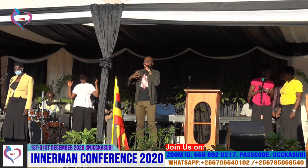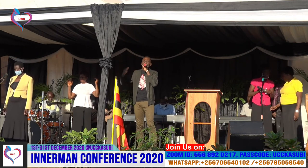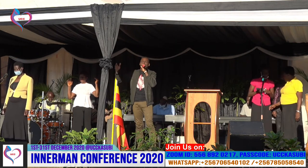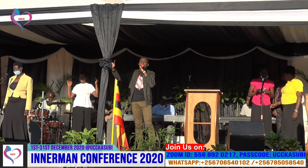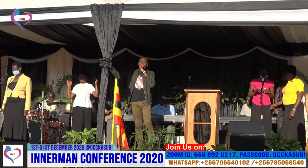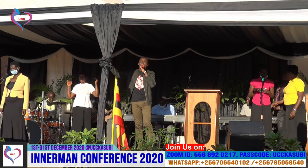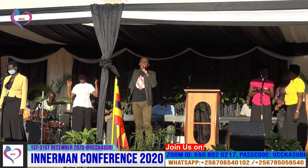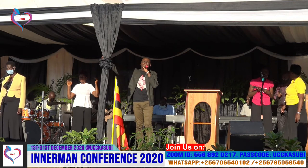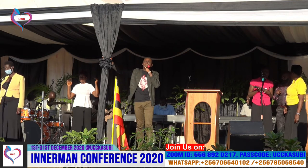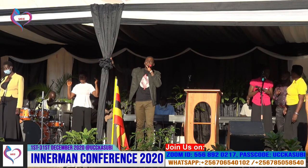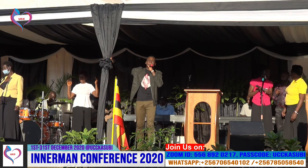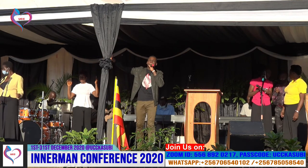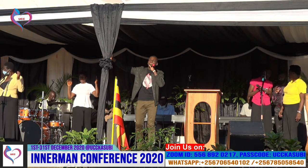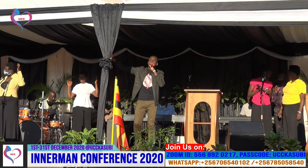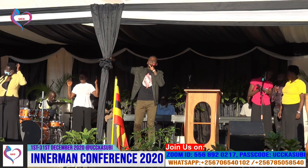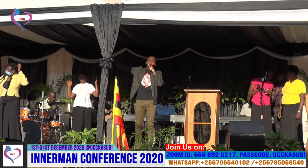Gwasobola okuntaasa.